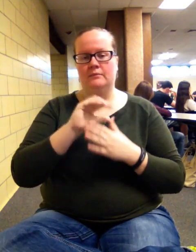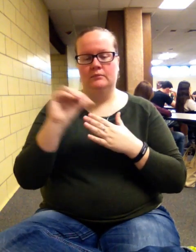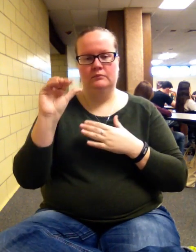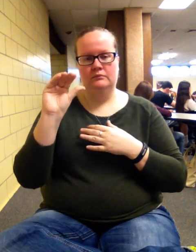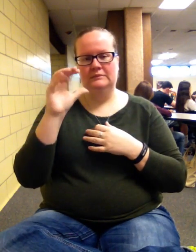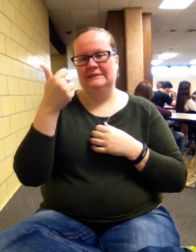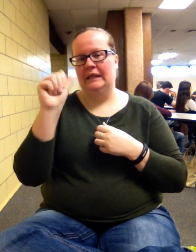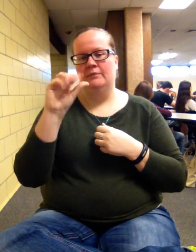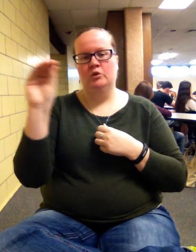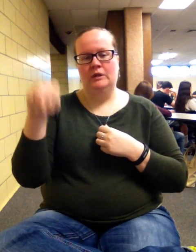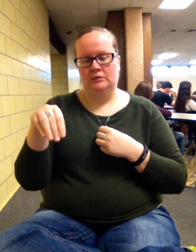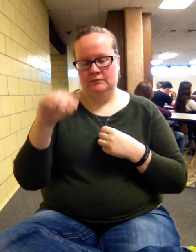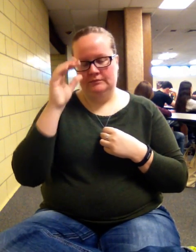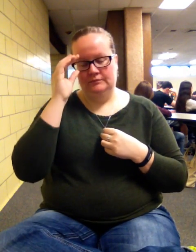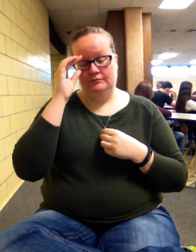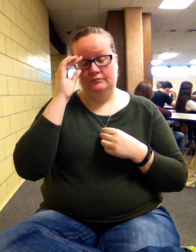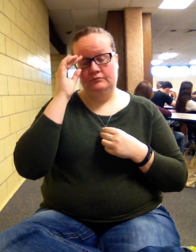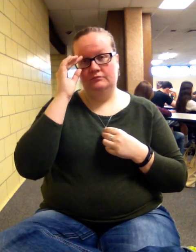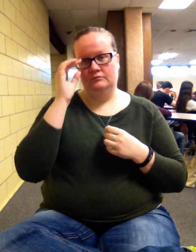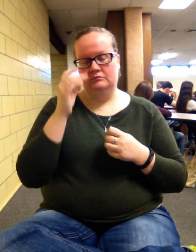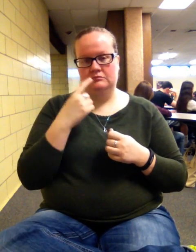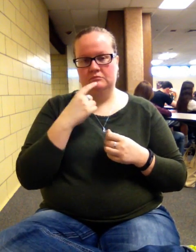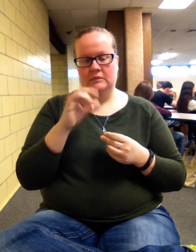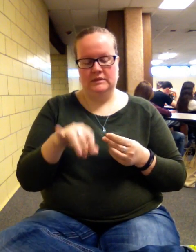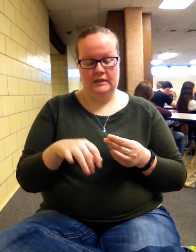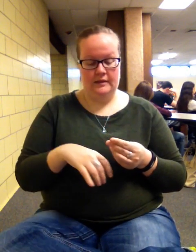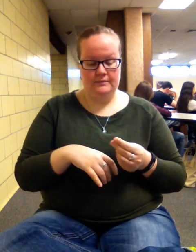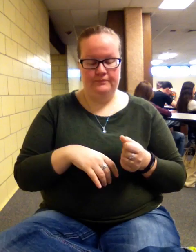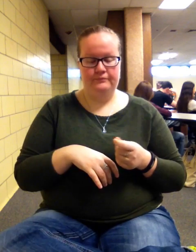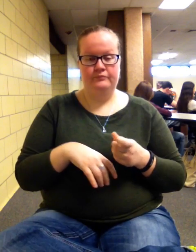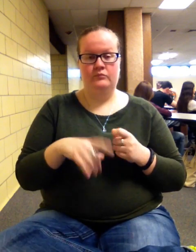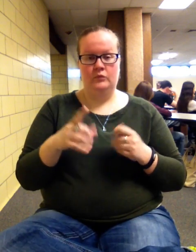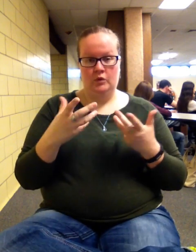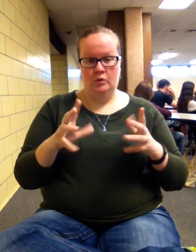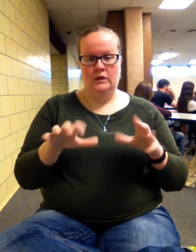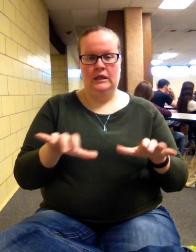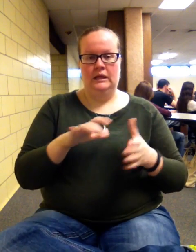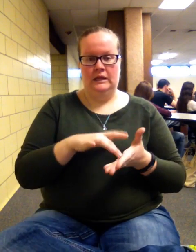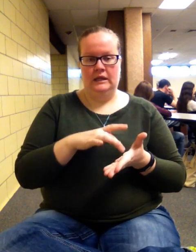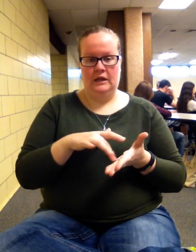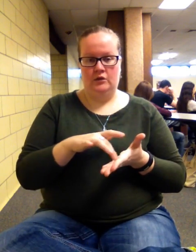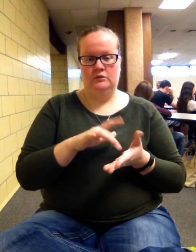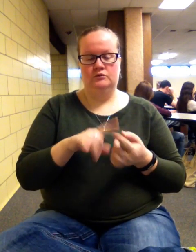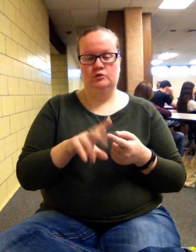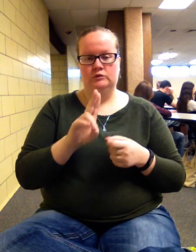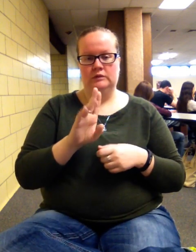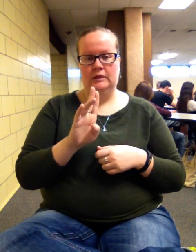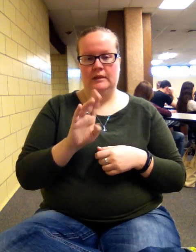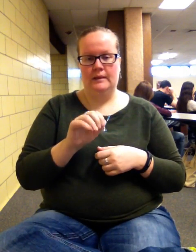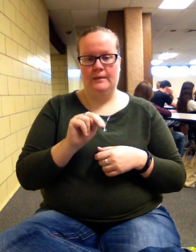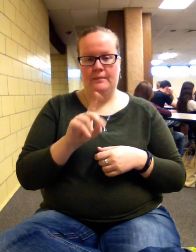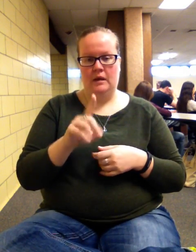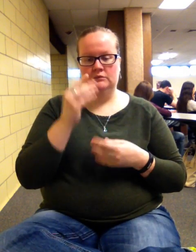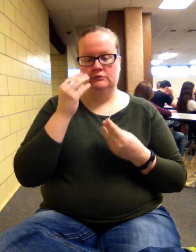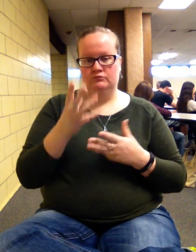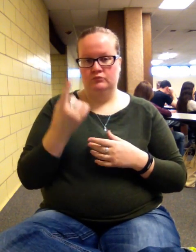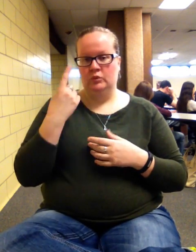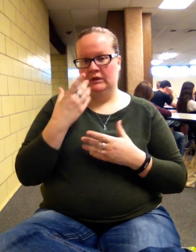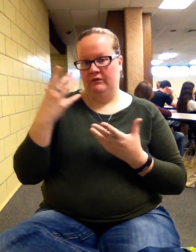easy to deal with. Let's say their yield to maturity is 10%. So you did the calculations using the bond information, which is one of the things the author will make you do.